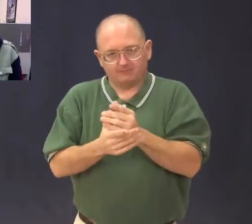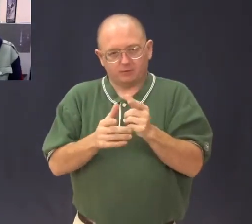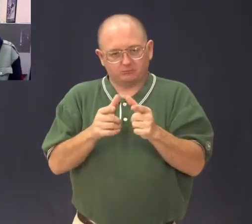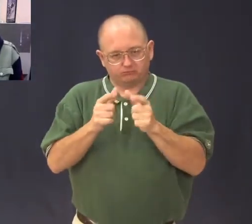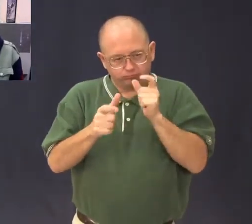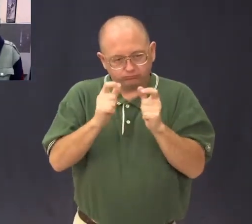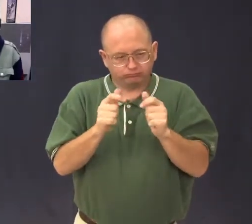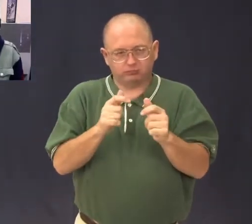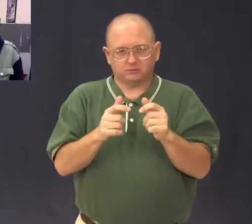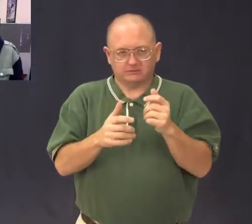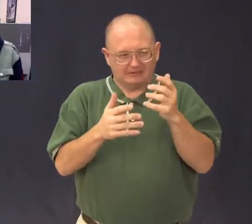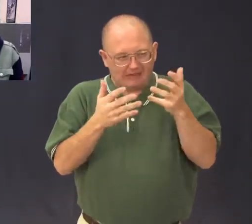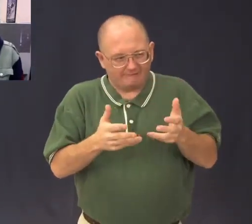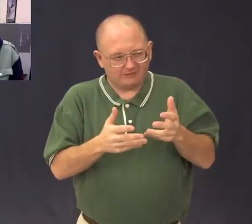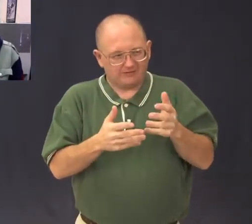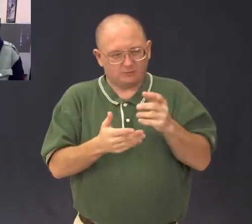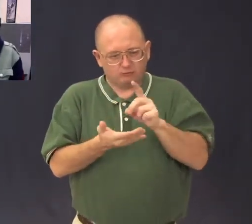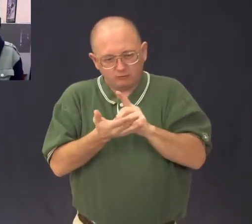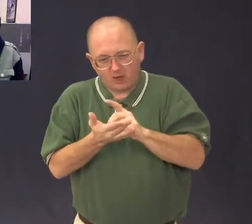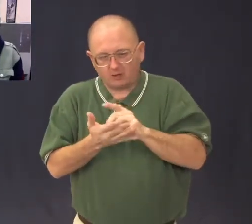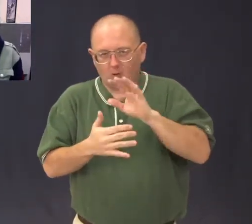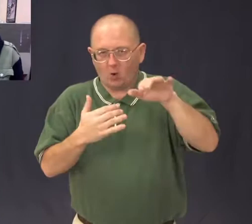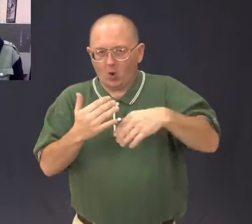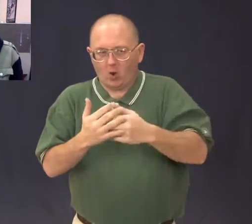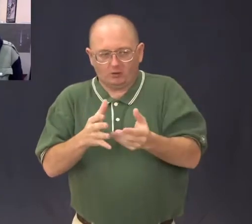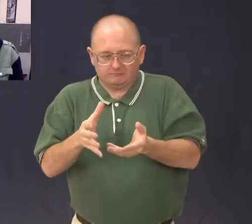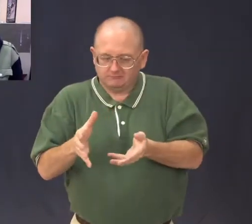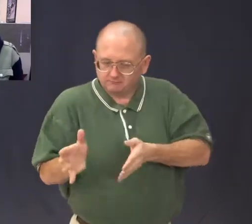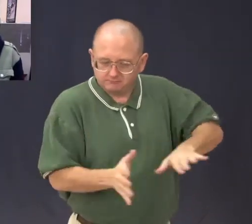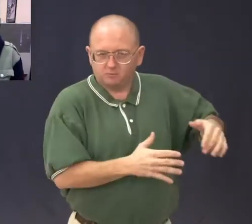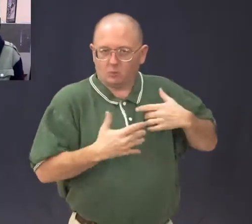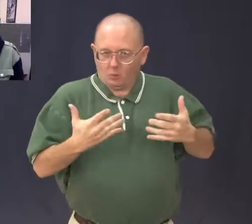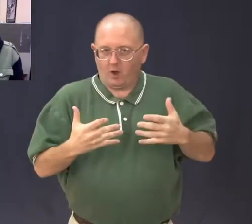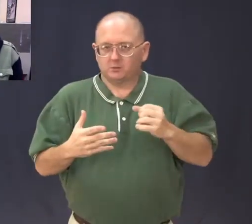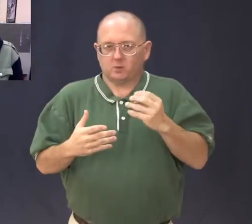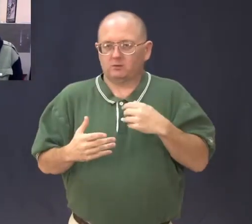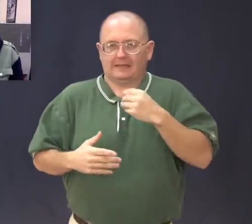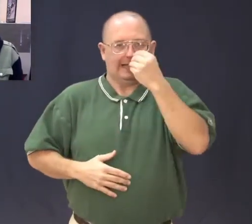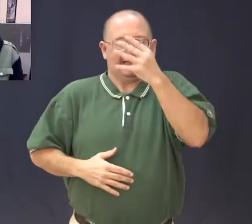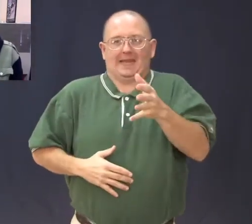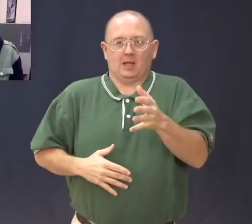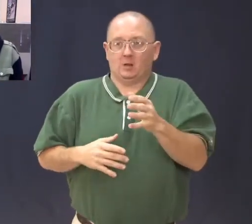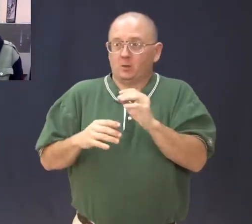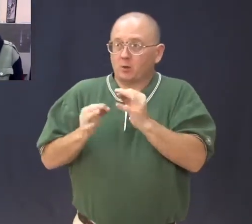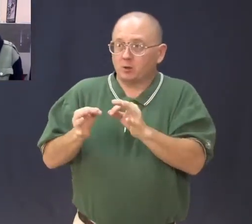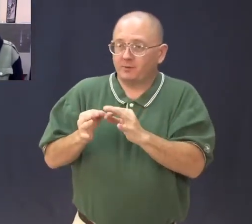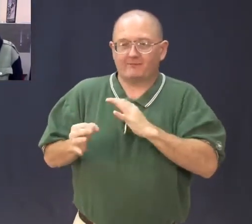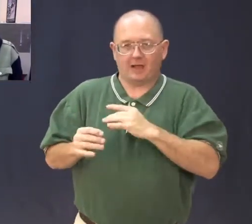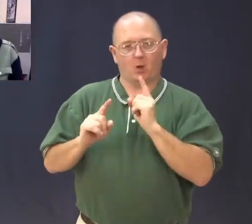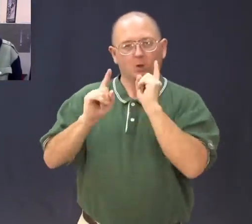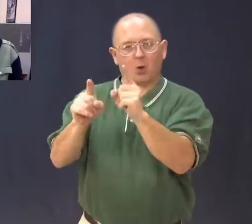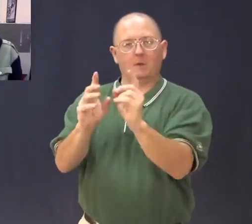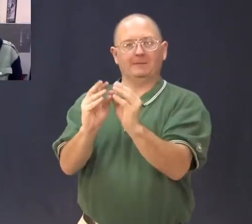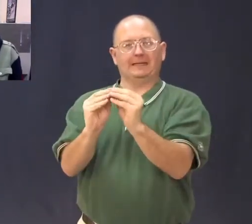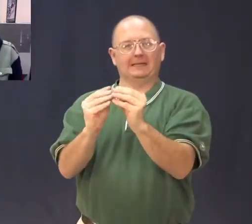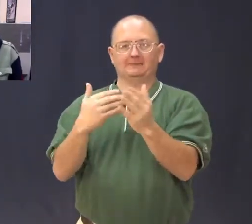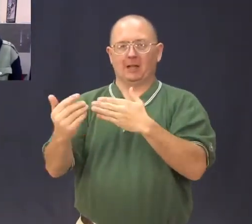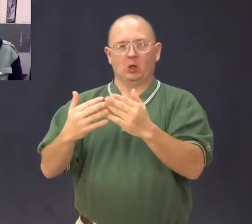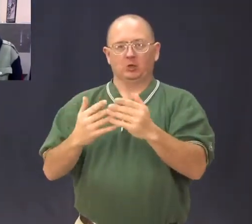absolutely determined to get on the path of sobriety and take back control of my own life. I wanted to leave my old life in the past. And even